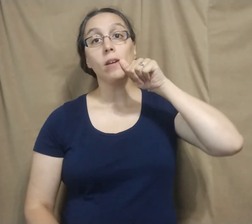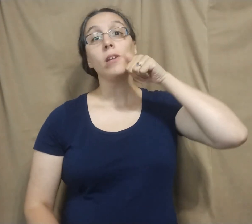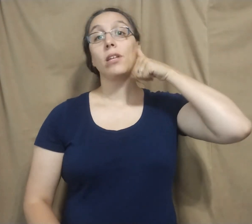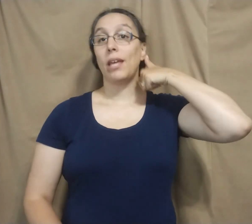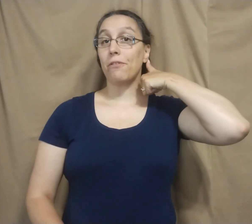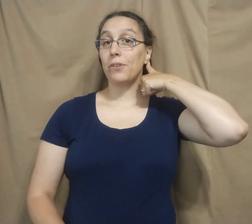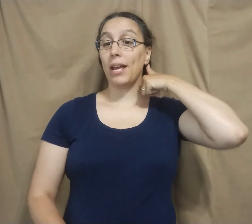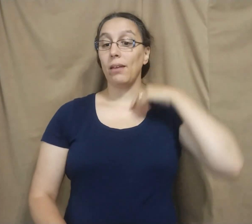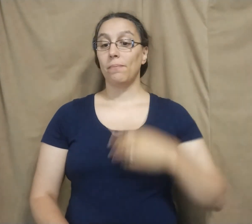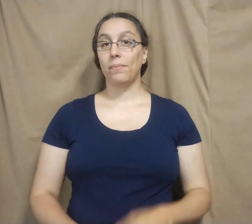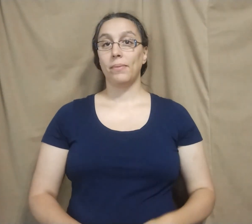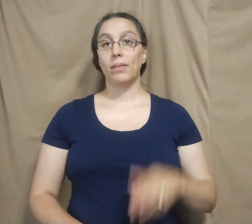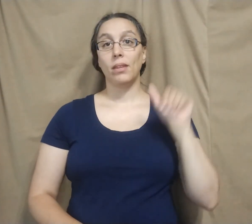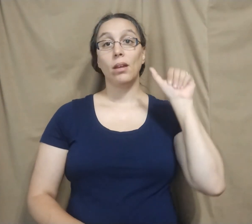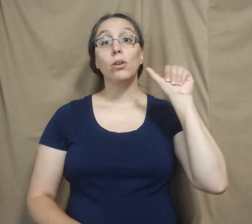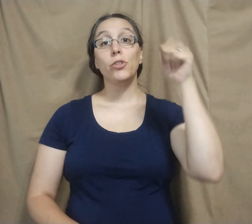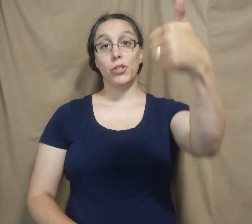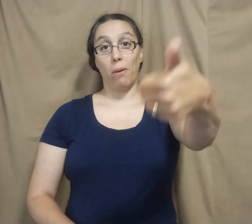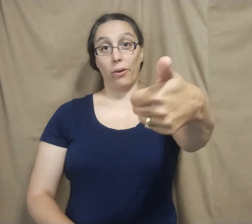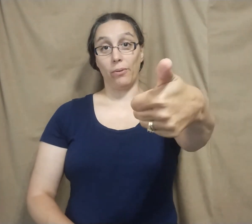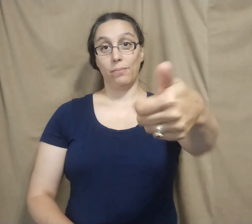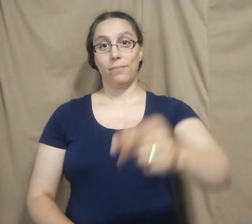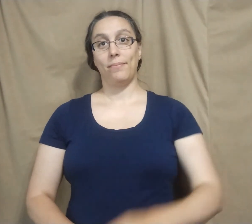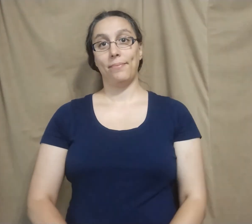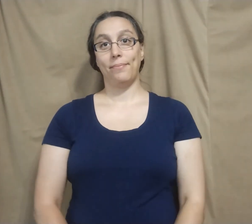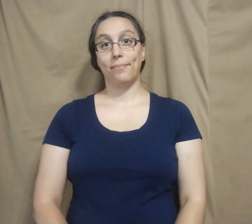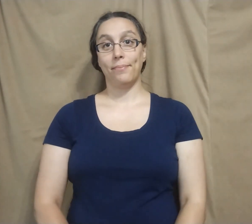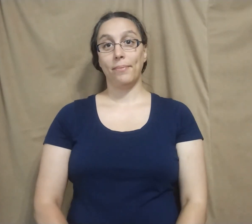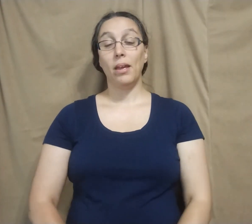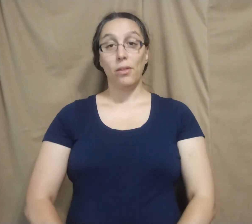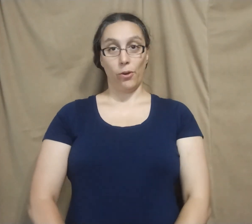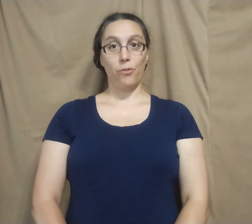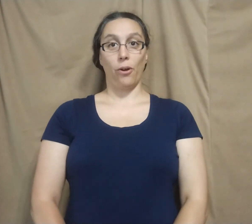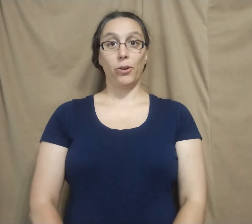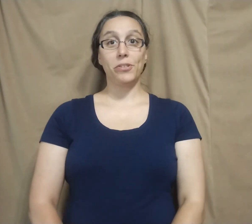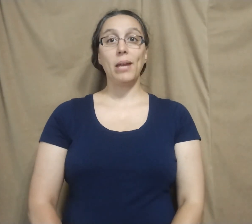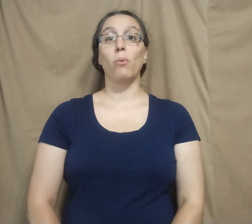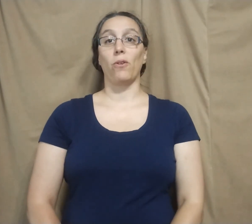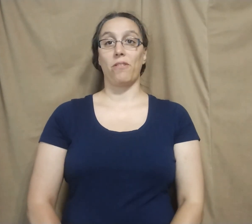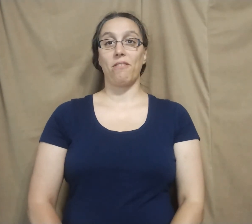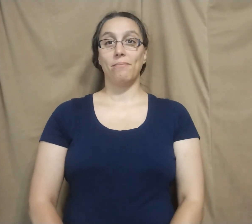yesterday, tomorrow. Those are your time words.